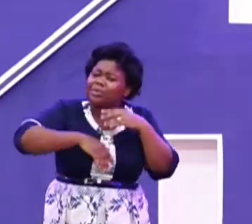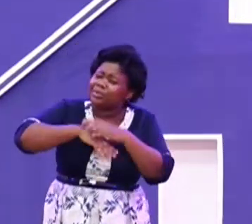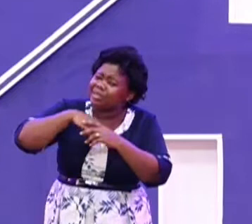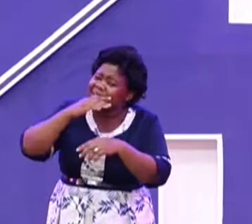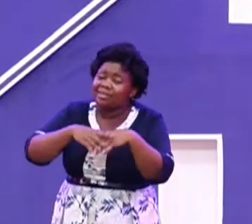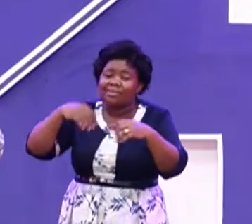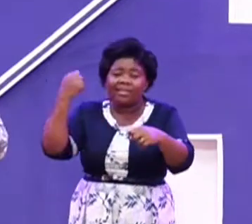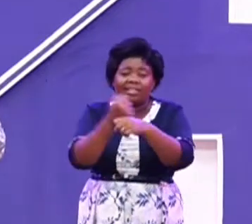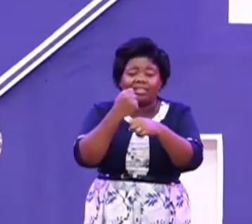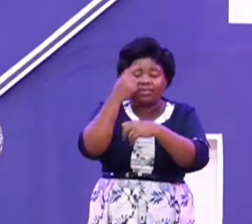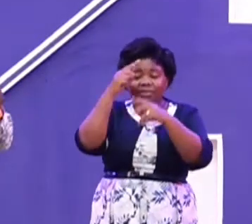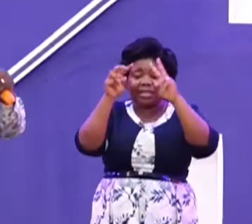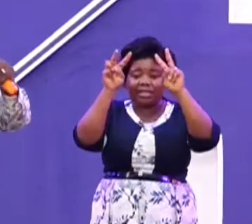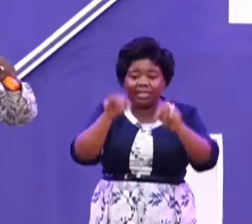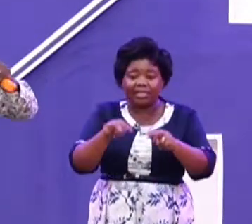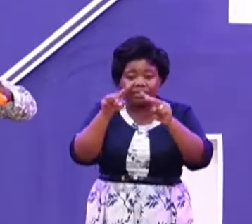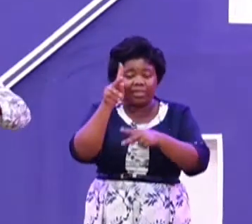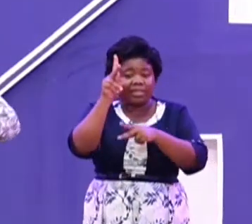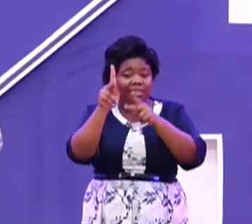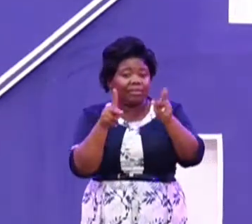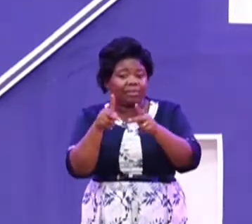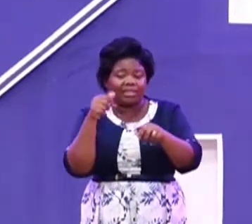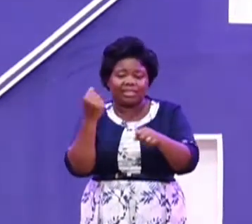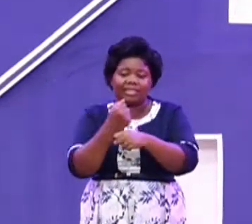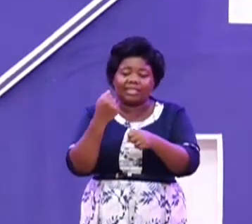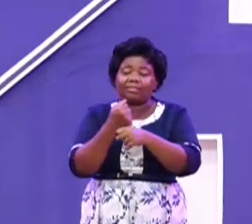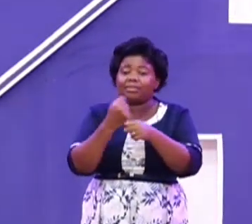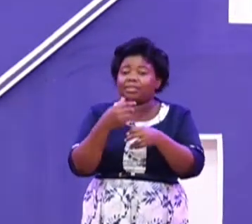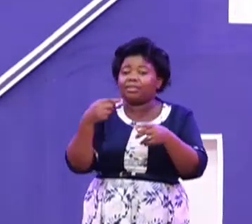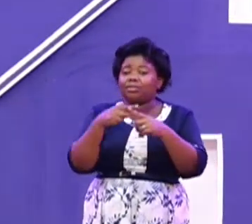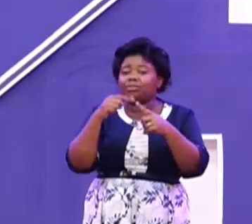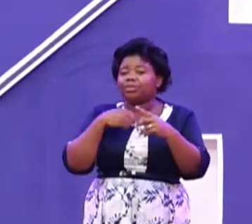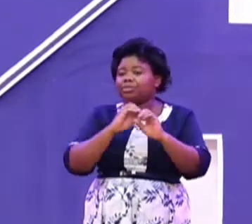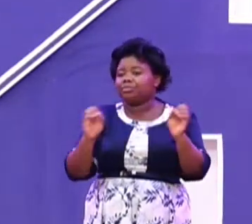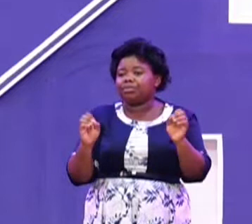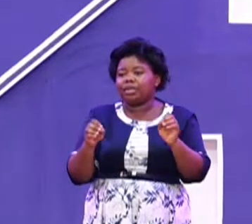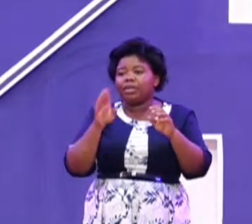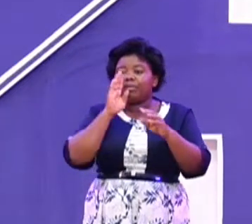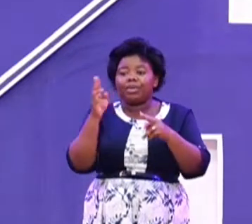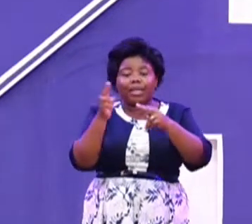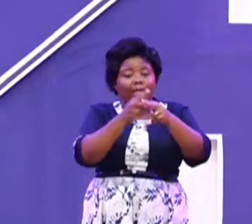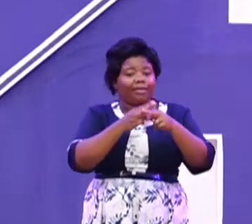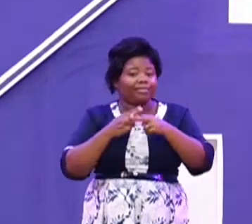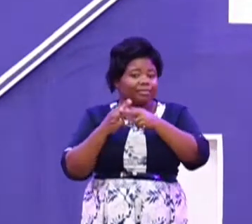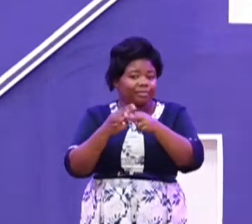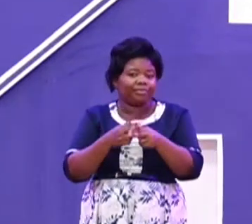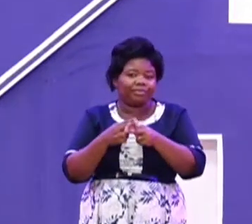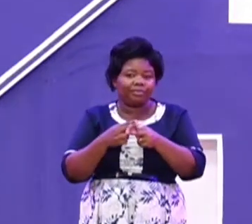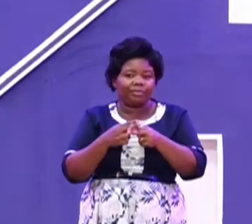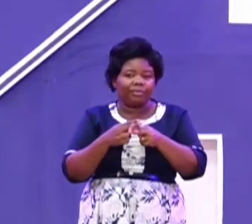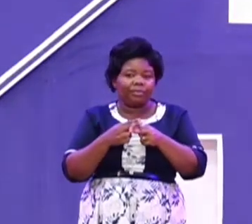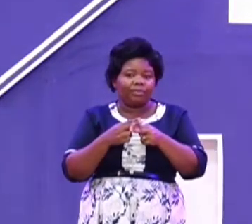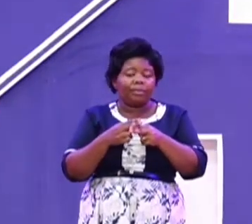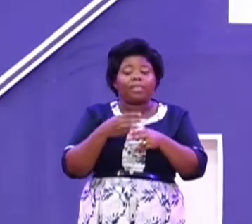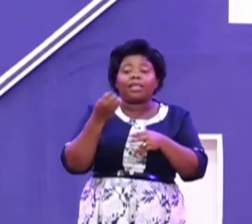of the brothers? You did not do it to me? Let's be very careful. If a